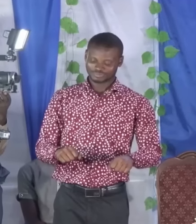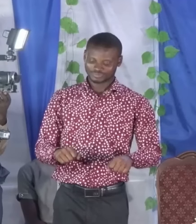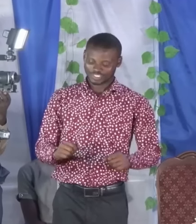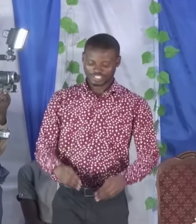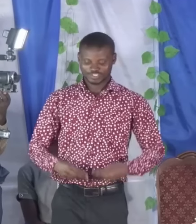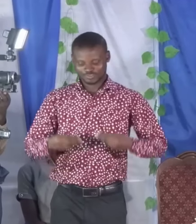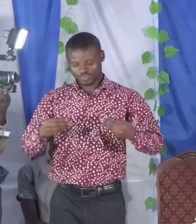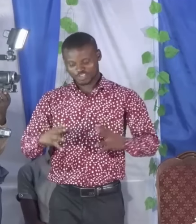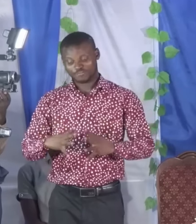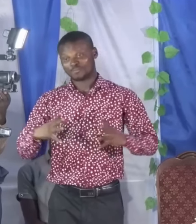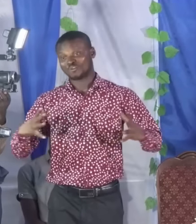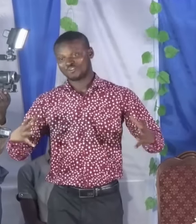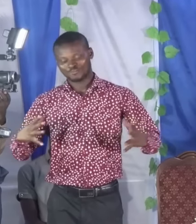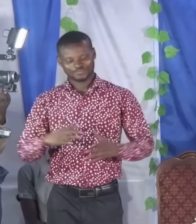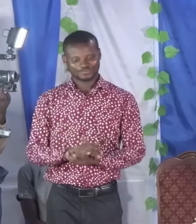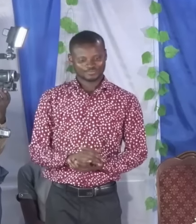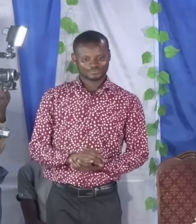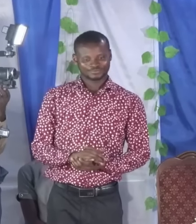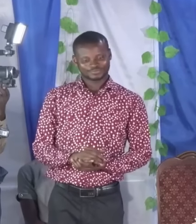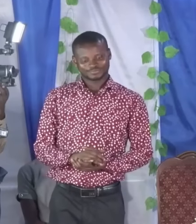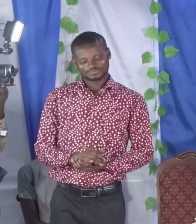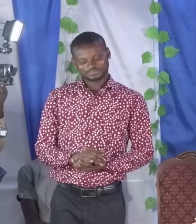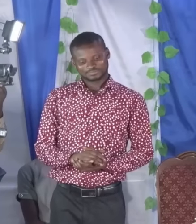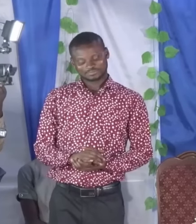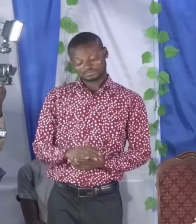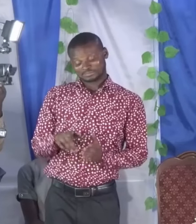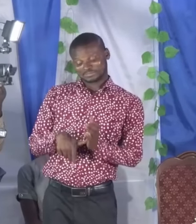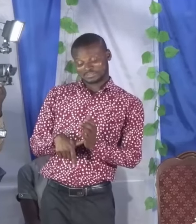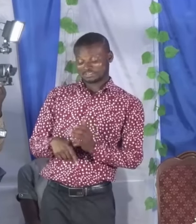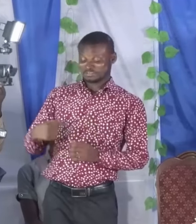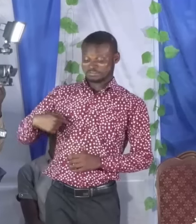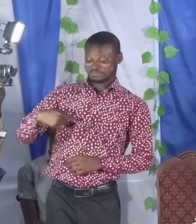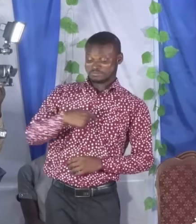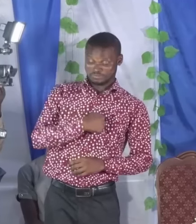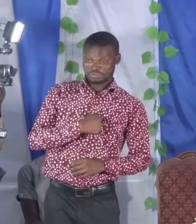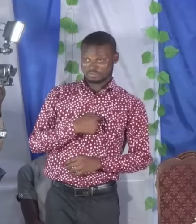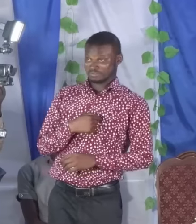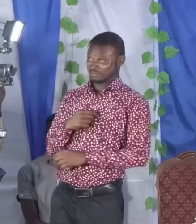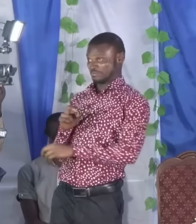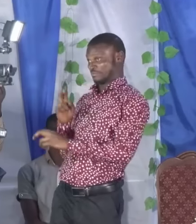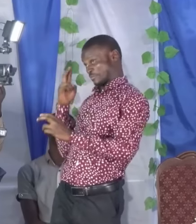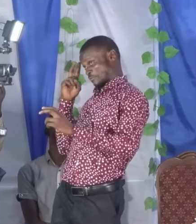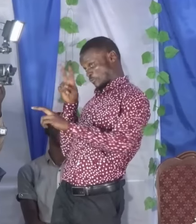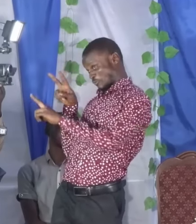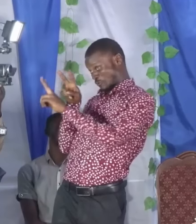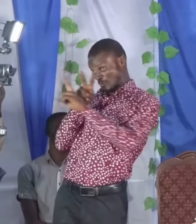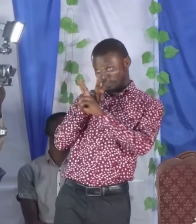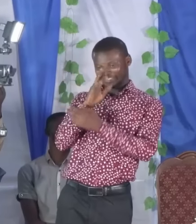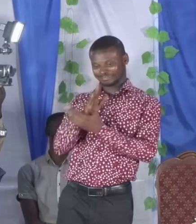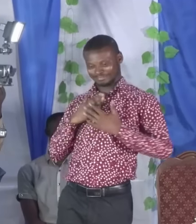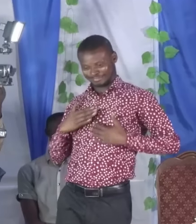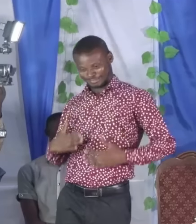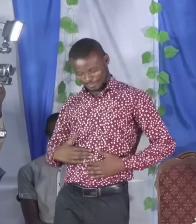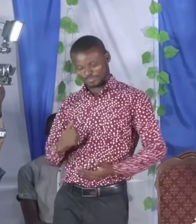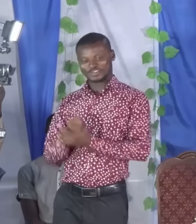ya. Near the NSC, obiso se or no, and obeboye. You are different, obiaso.